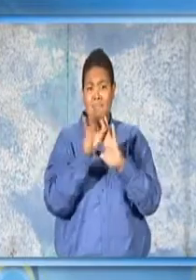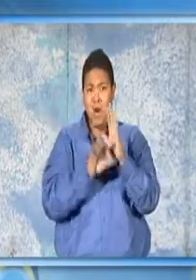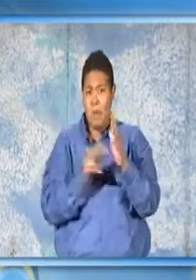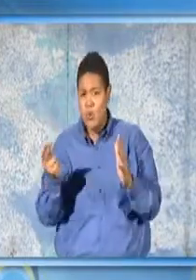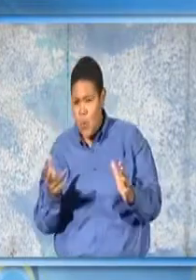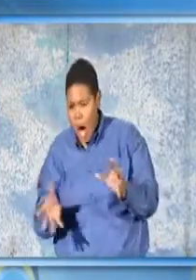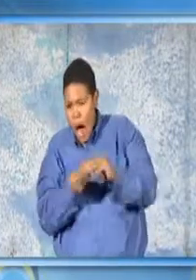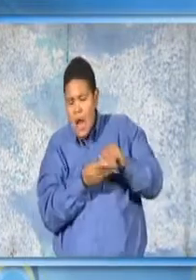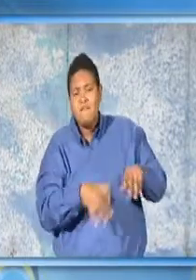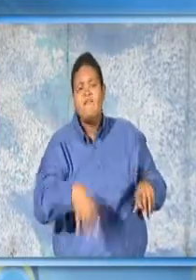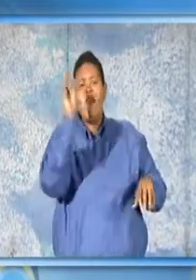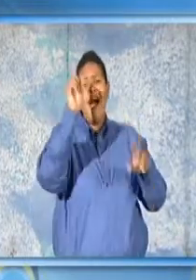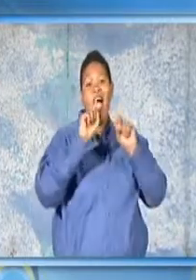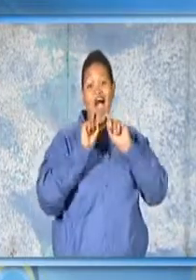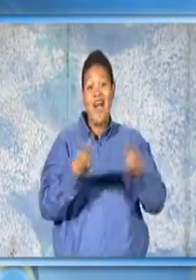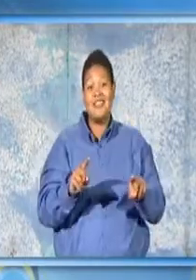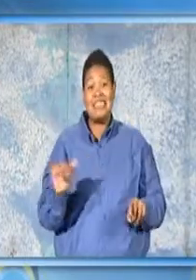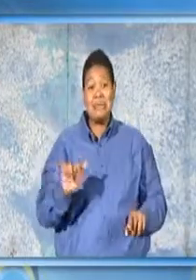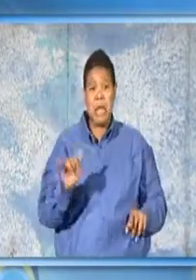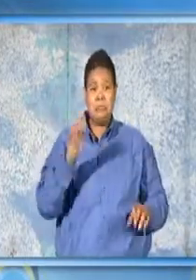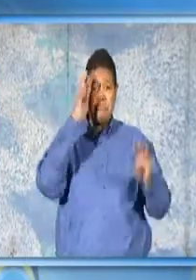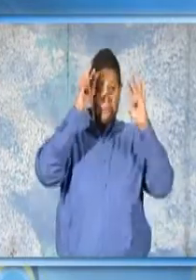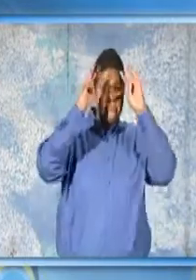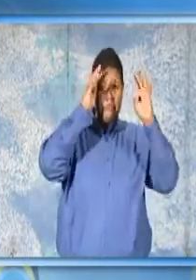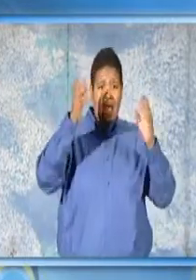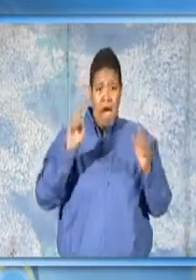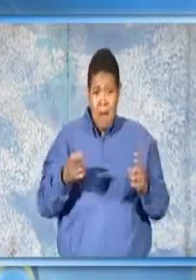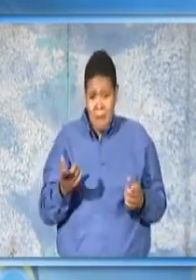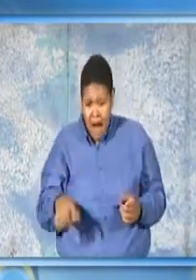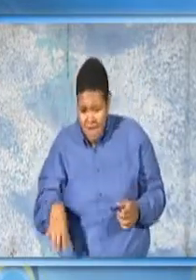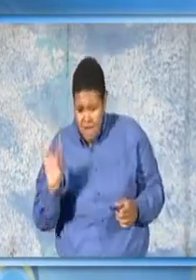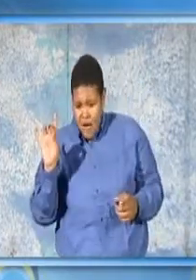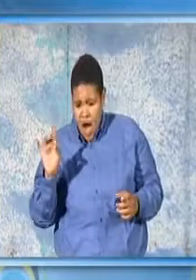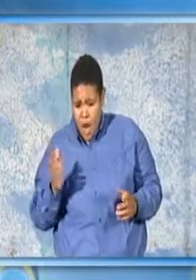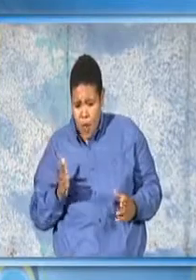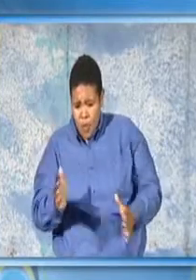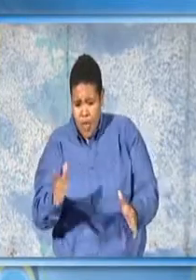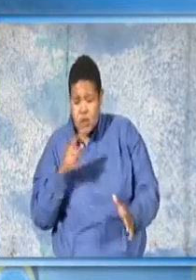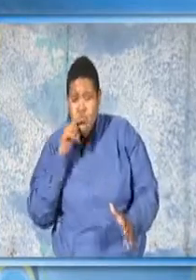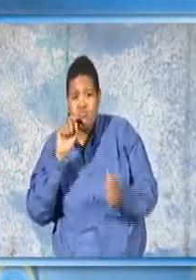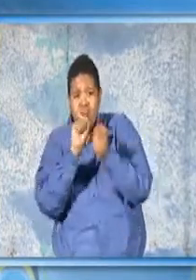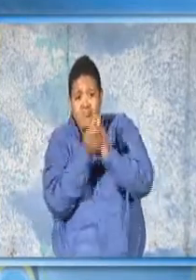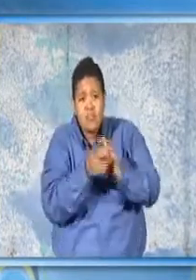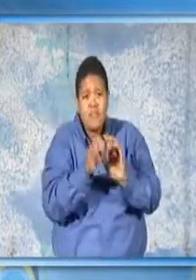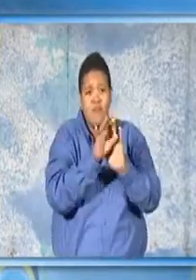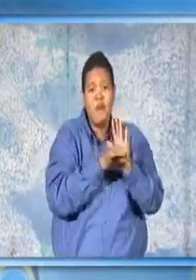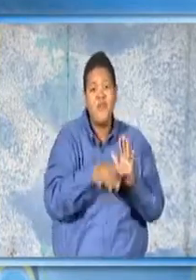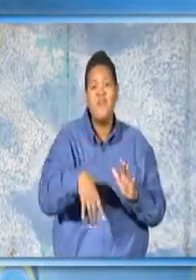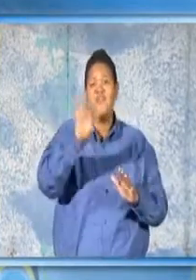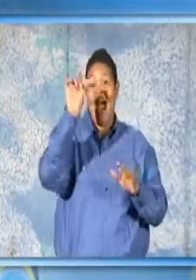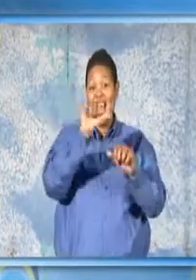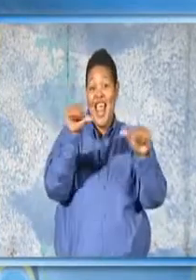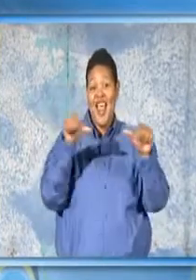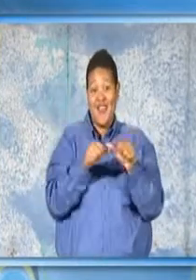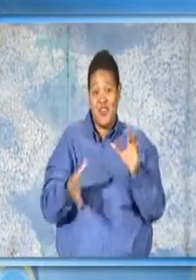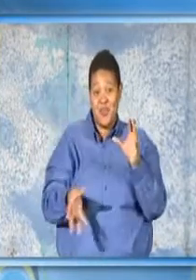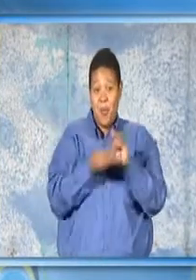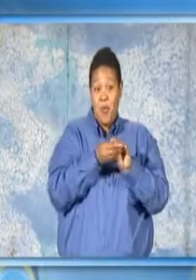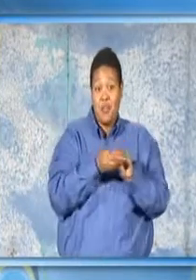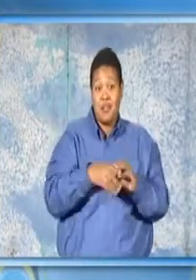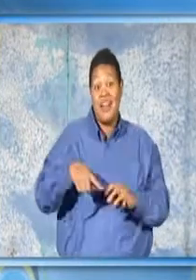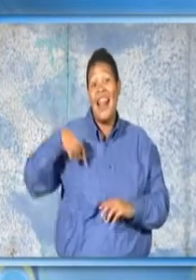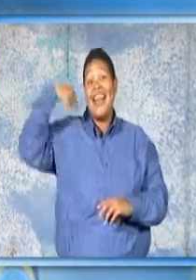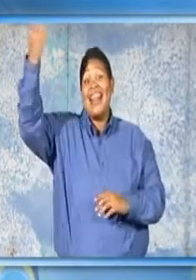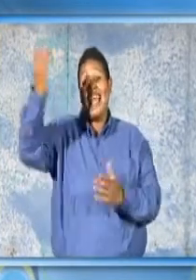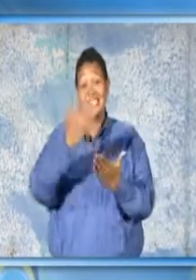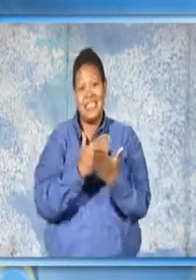some ingenuity in adjusting these formulas to determine the actual surface area. Until our next lesson,